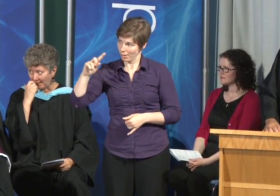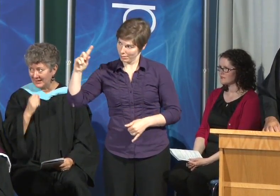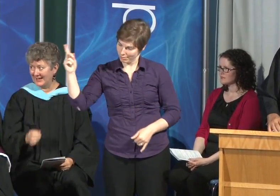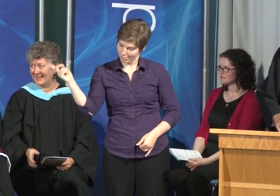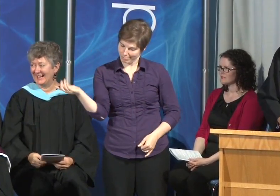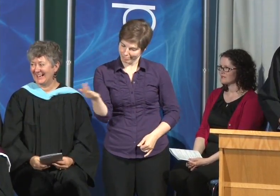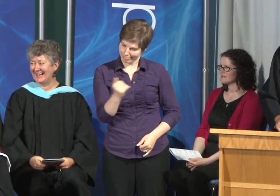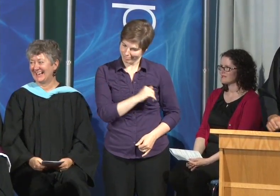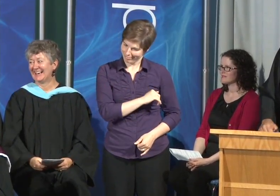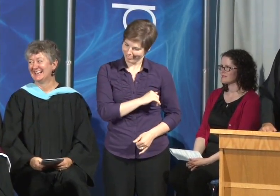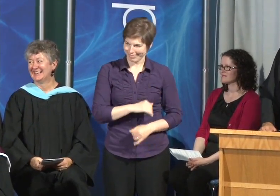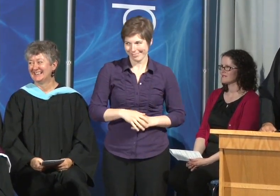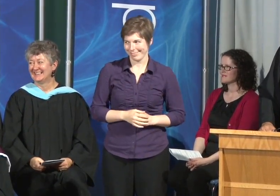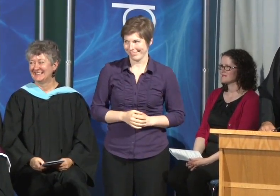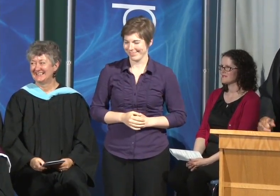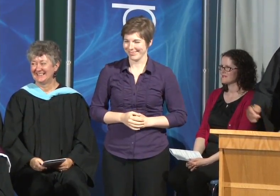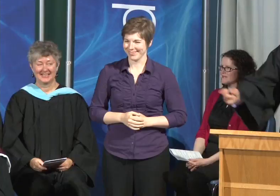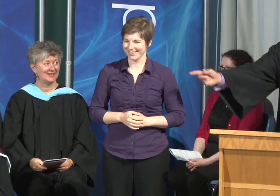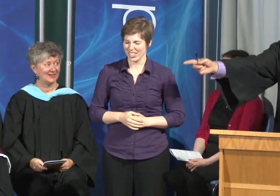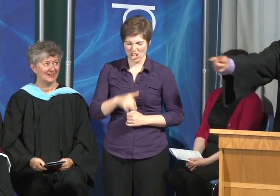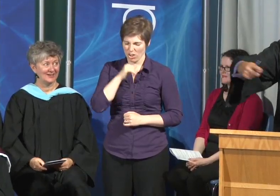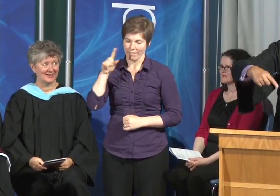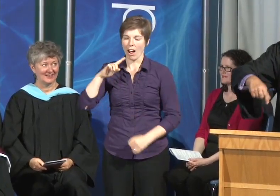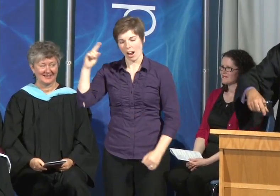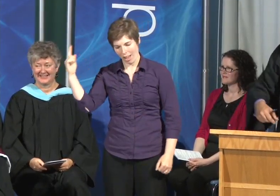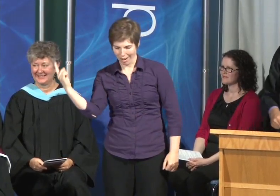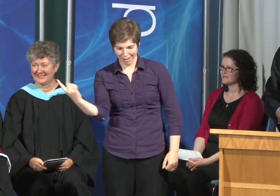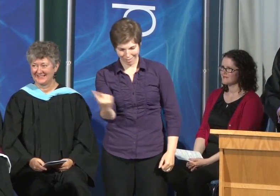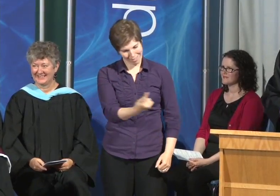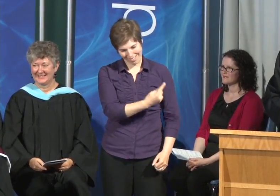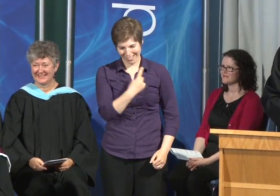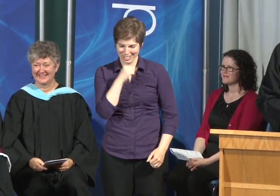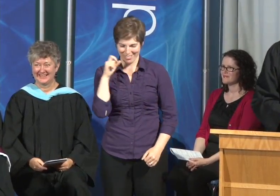way. You don't have to walk all the way around.